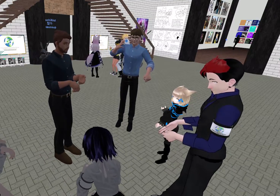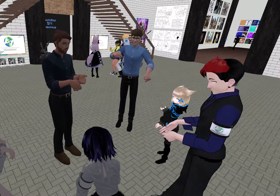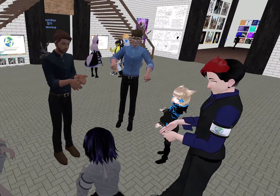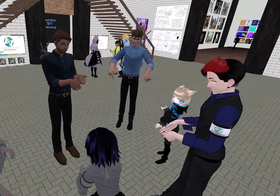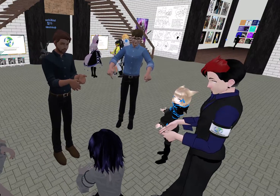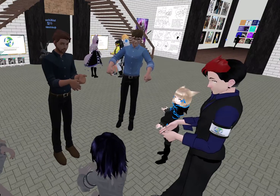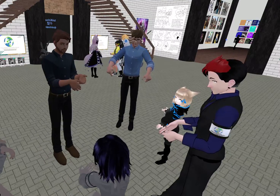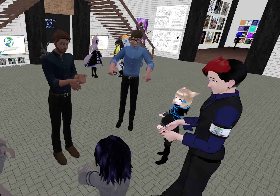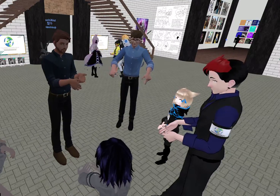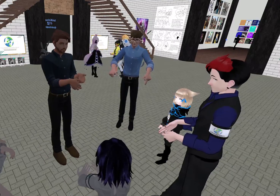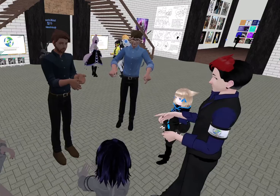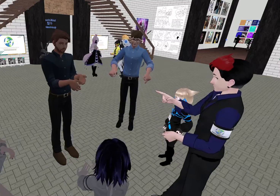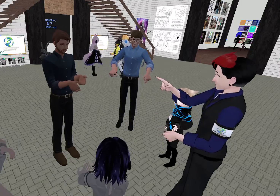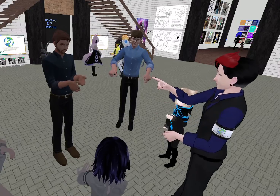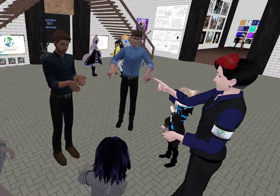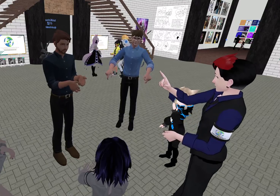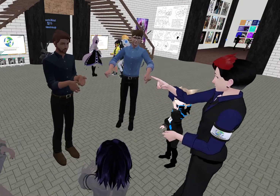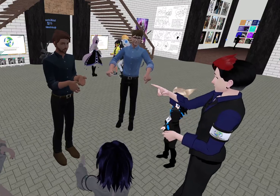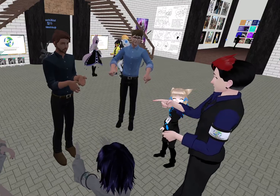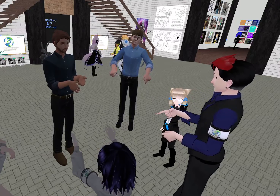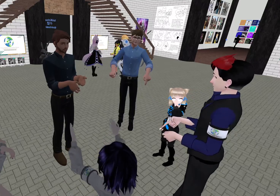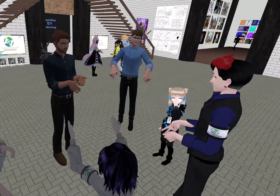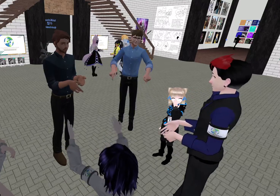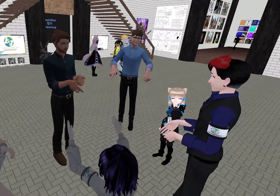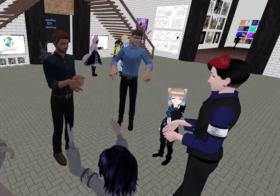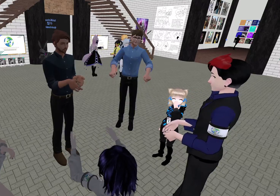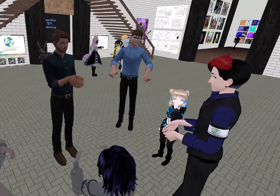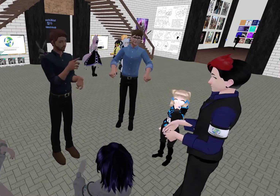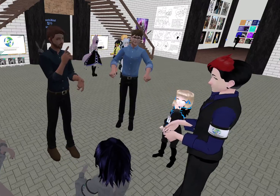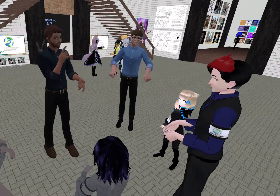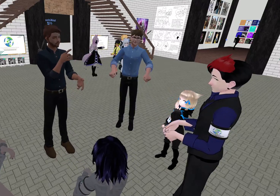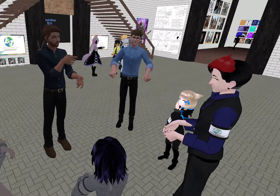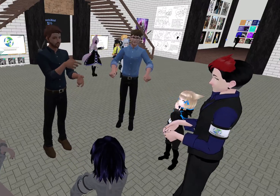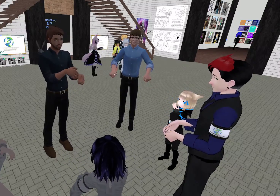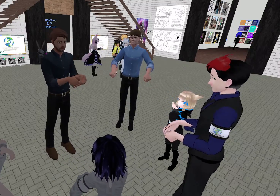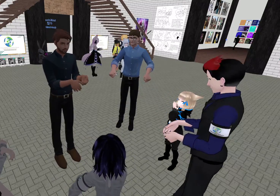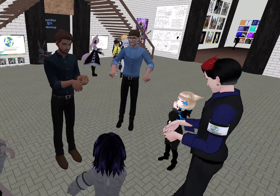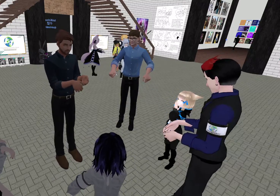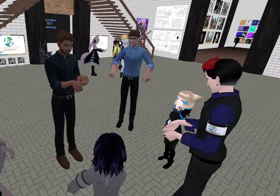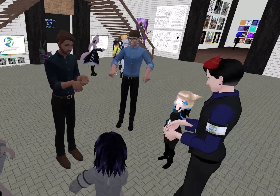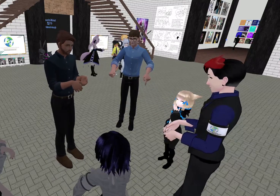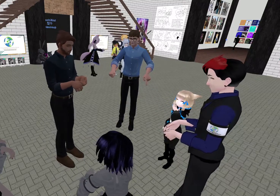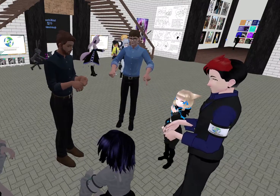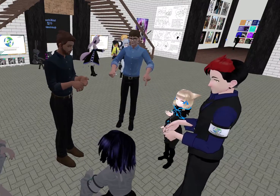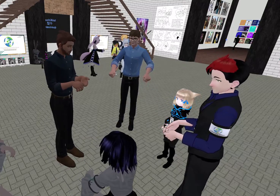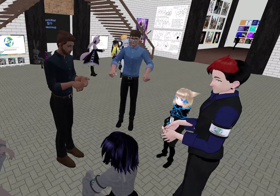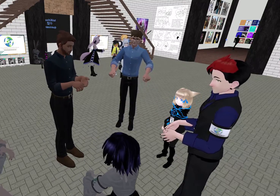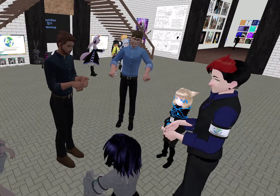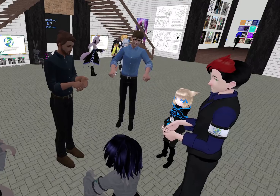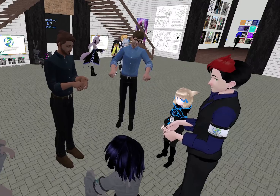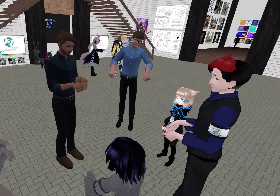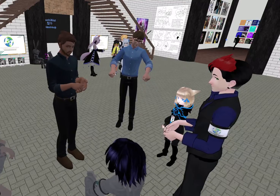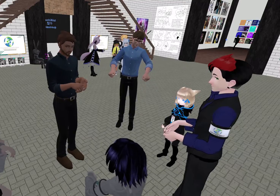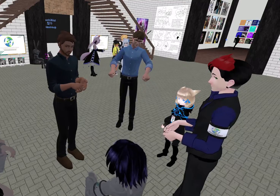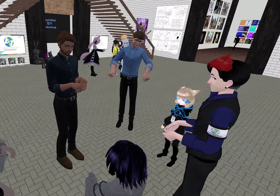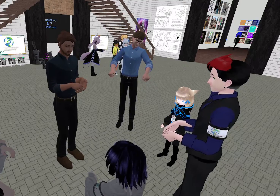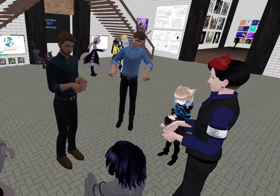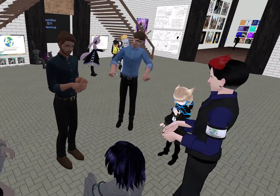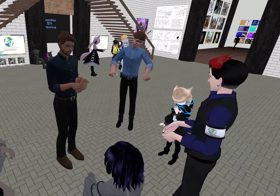Exactly. Trick question. What They was weren't his wearing PC socks. specs? Ooh. They wore Crocs that day.